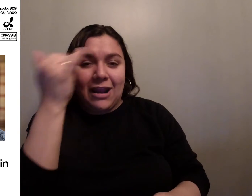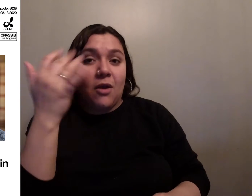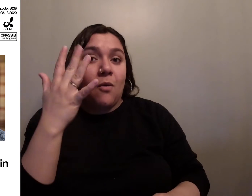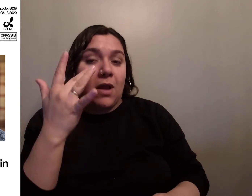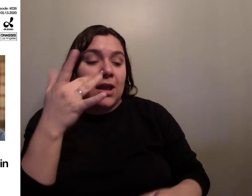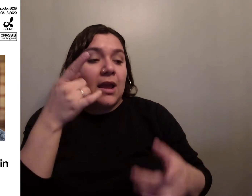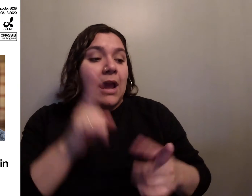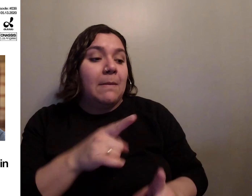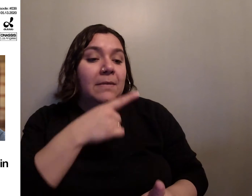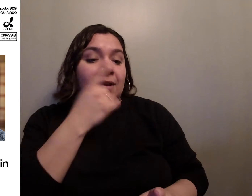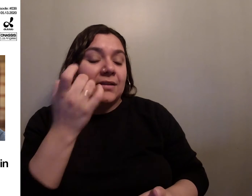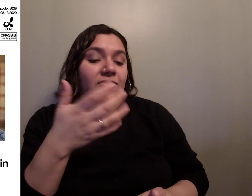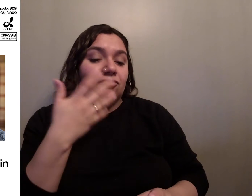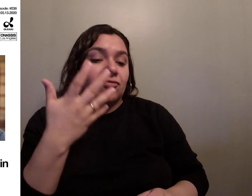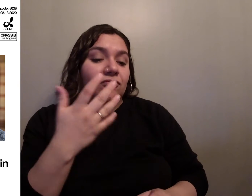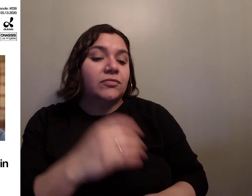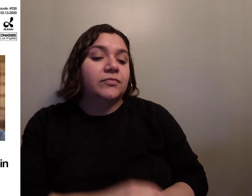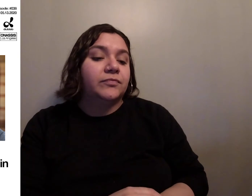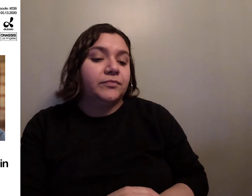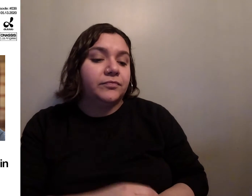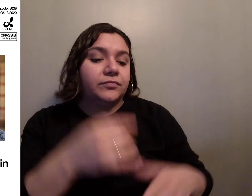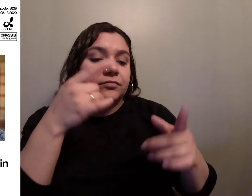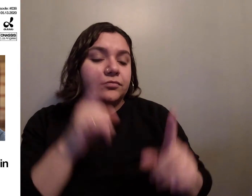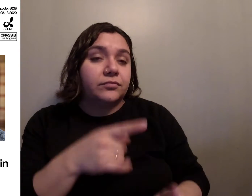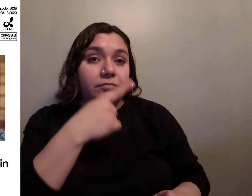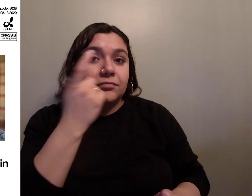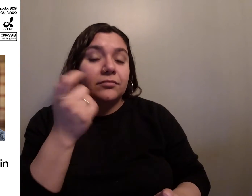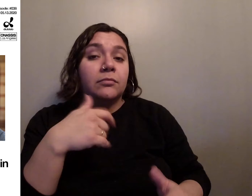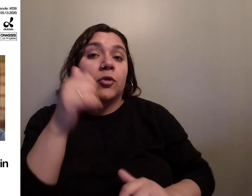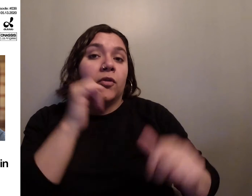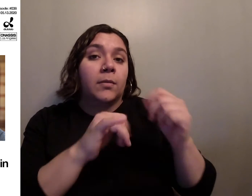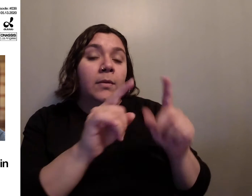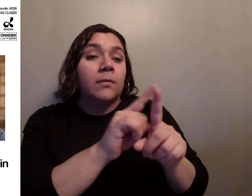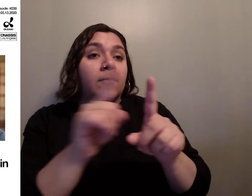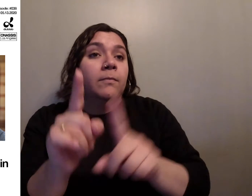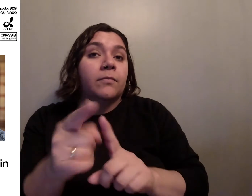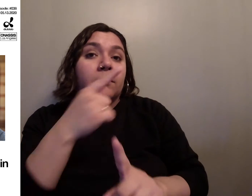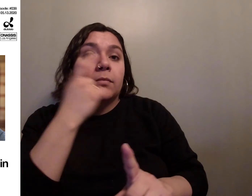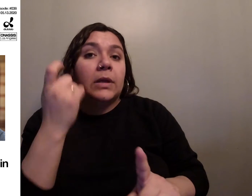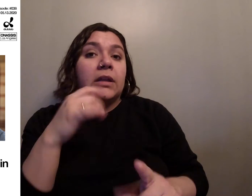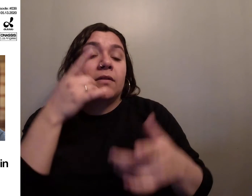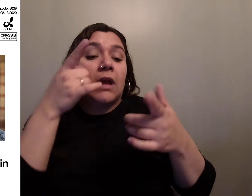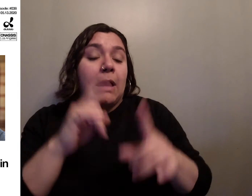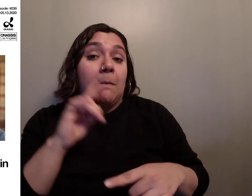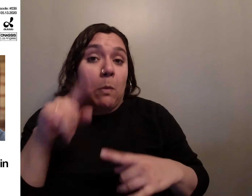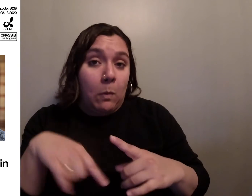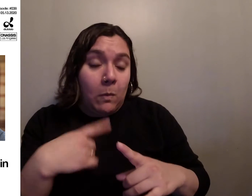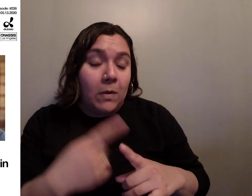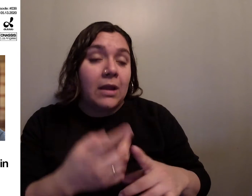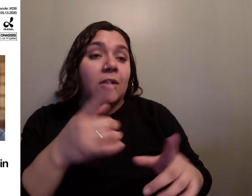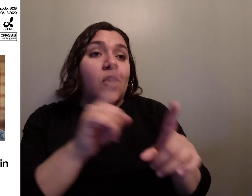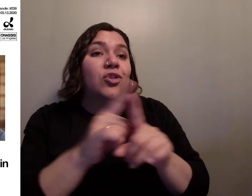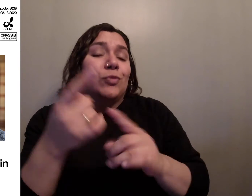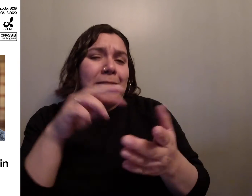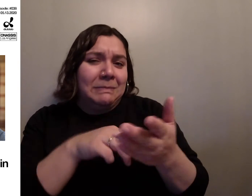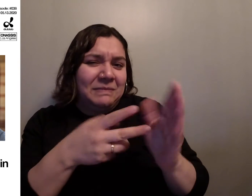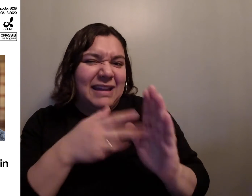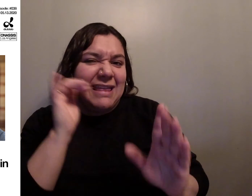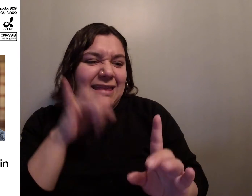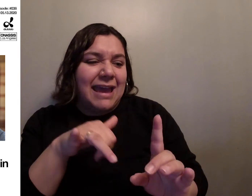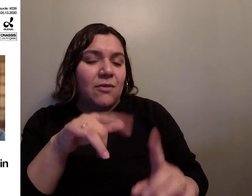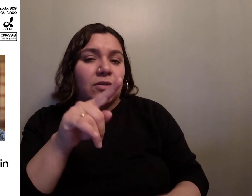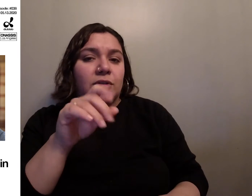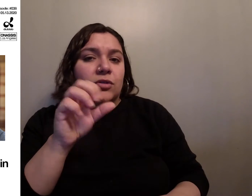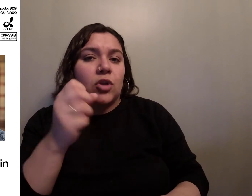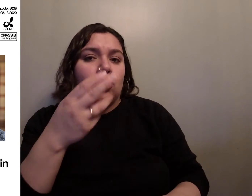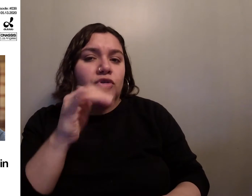she said she will never forget because of, because of the performance, but also because of when